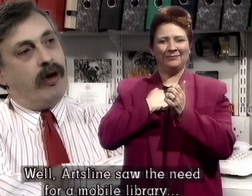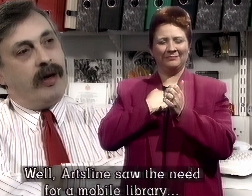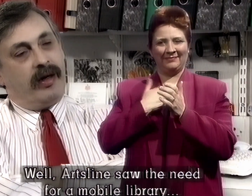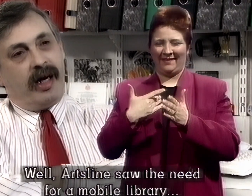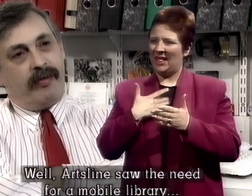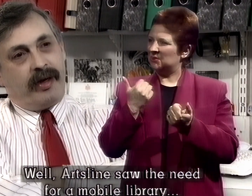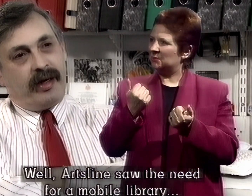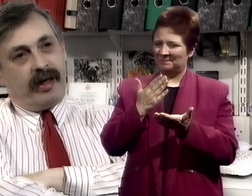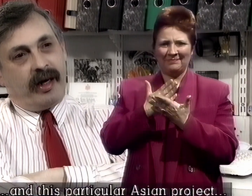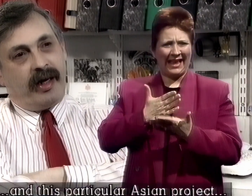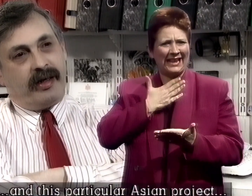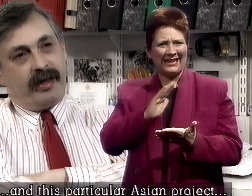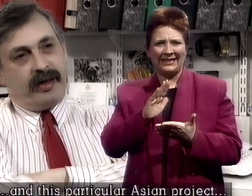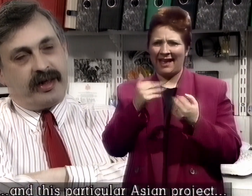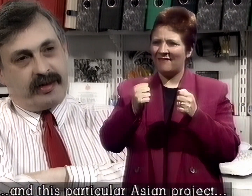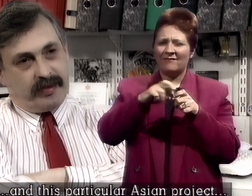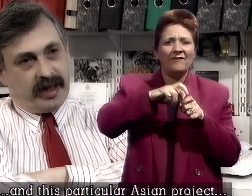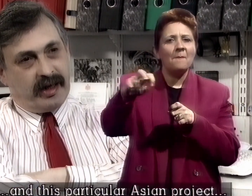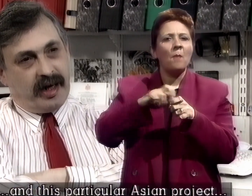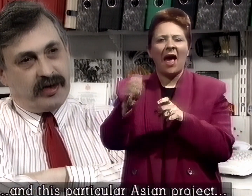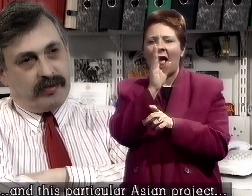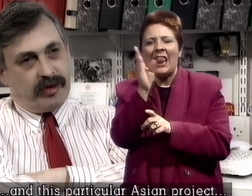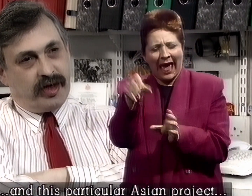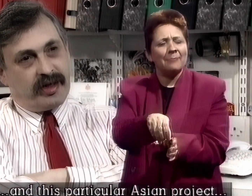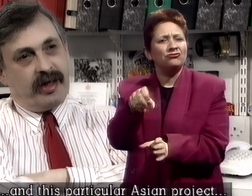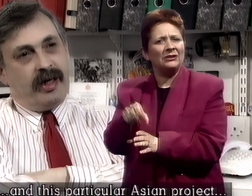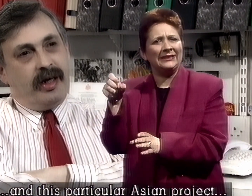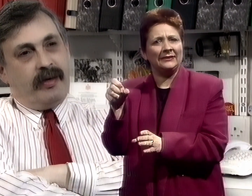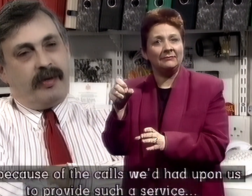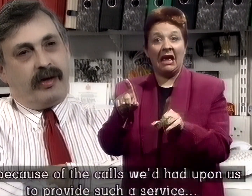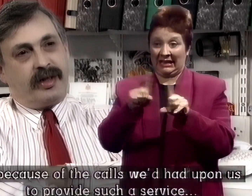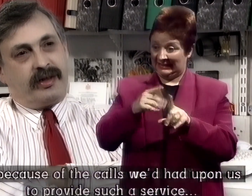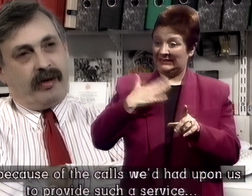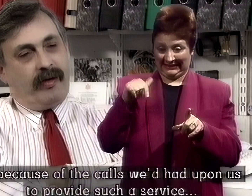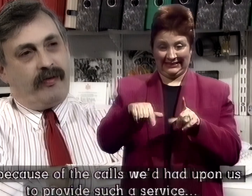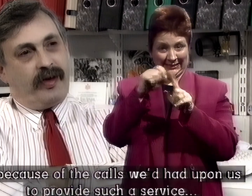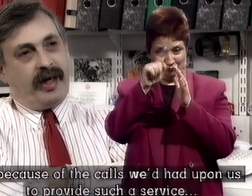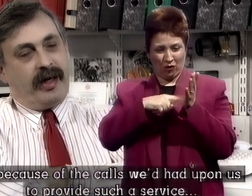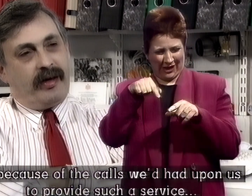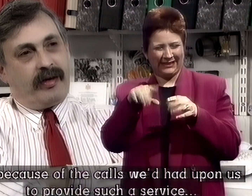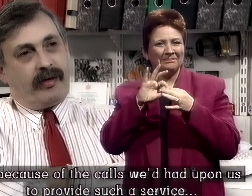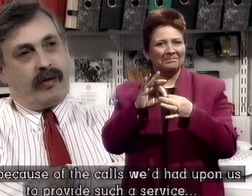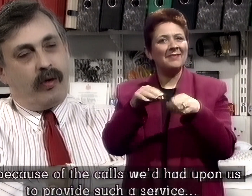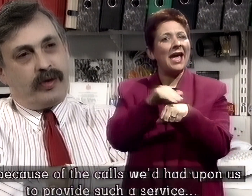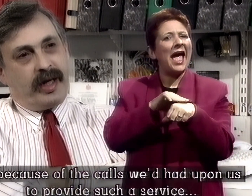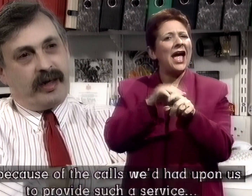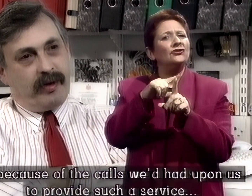mobile library, and this particular Asian project, because of the calls we'd had upon